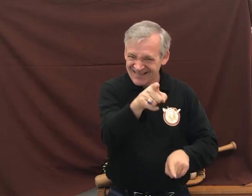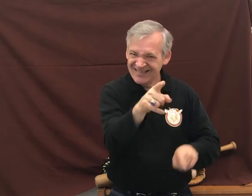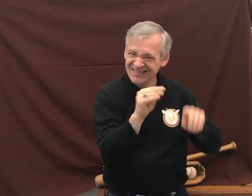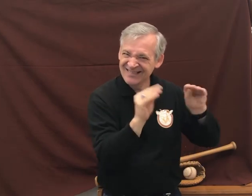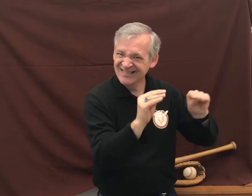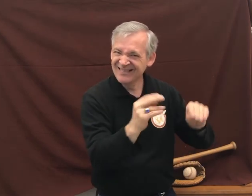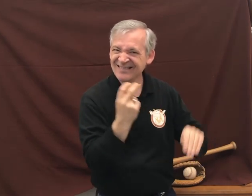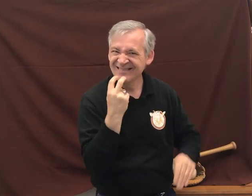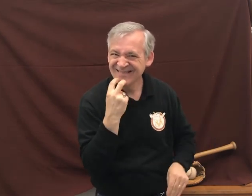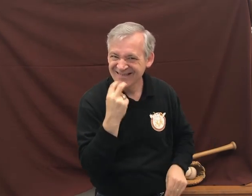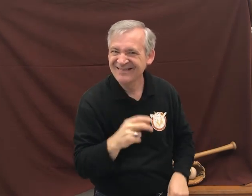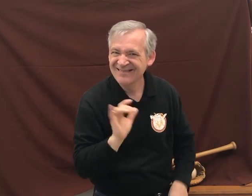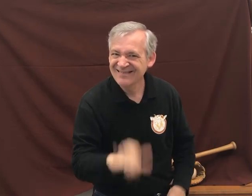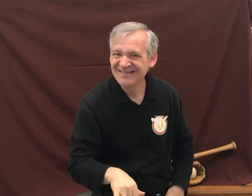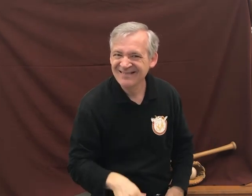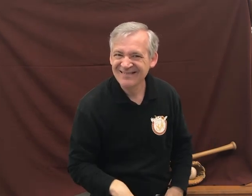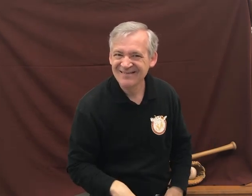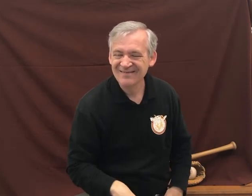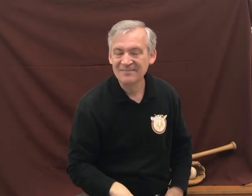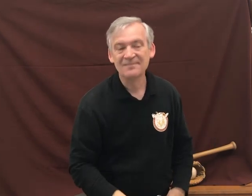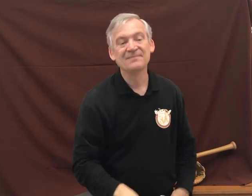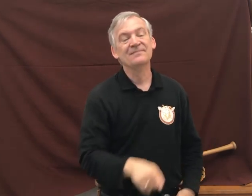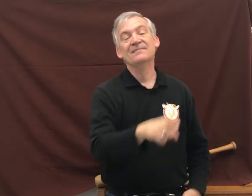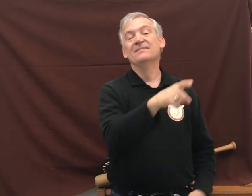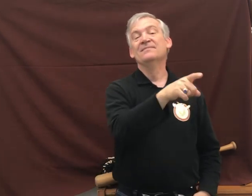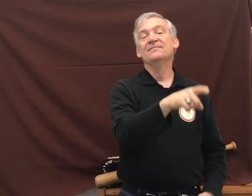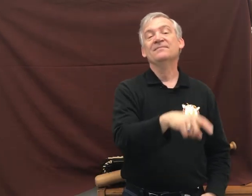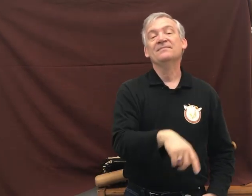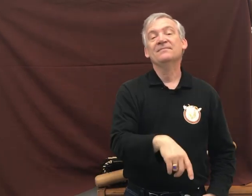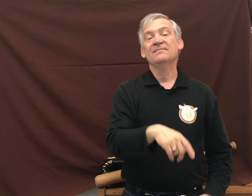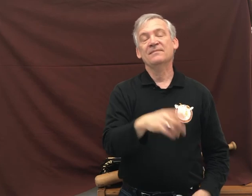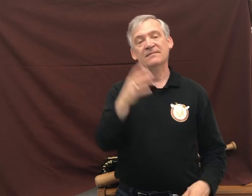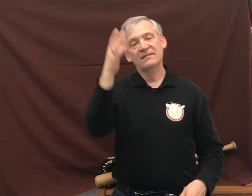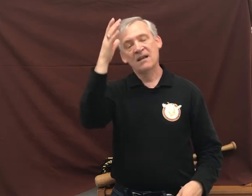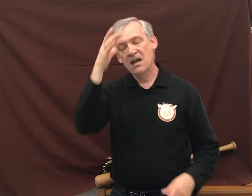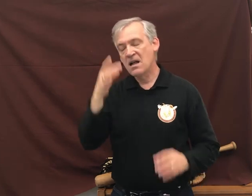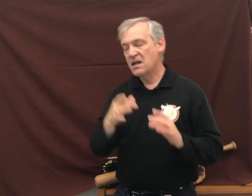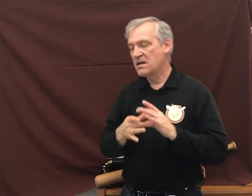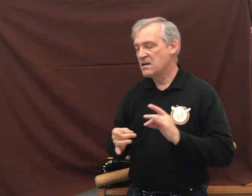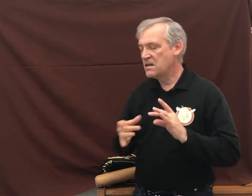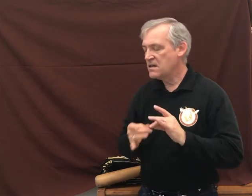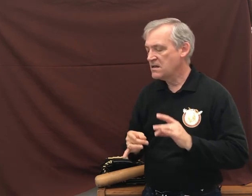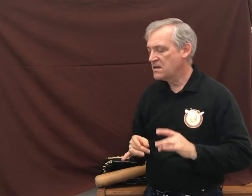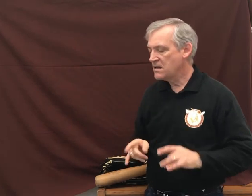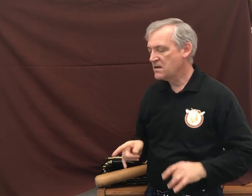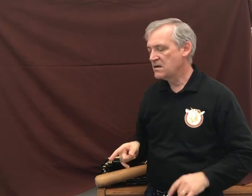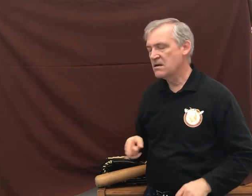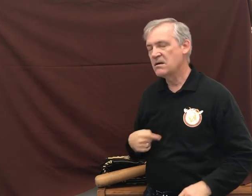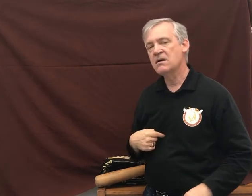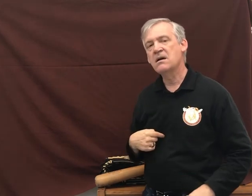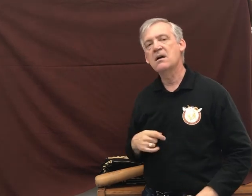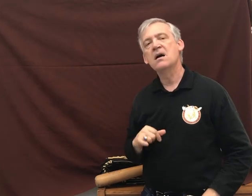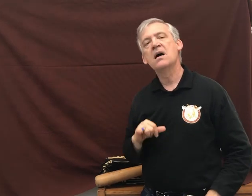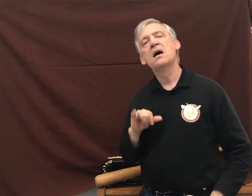As he told that story, I began to understand the connection between Jackie Robinson and my deaf